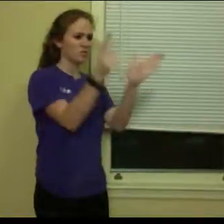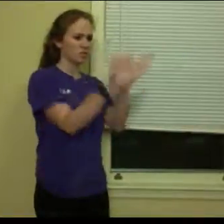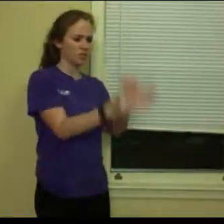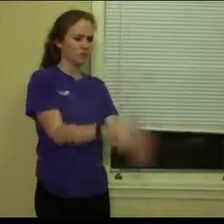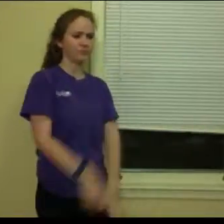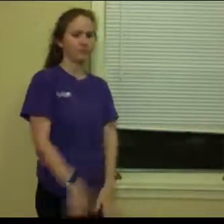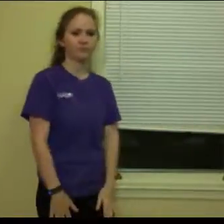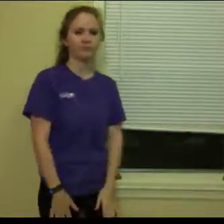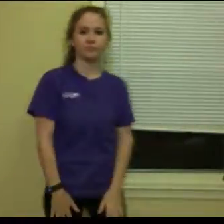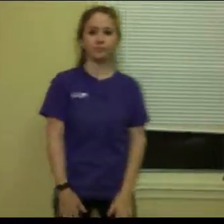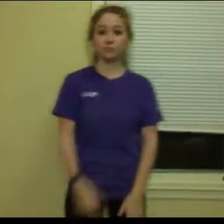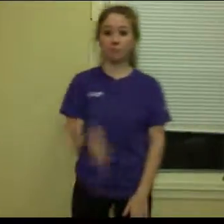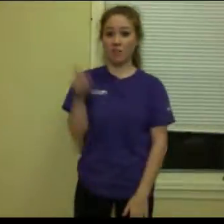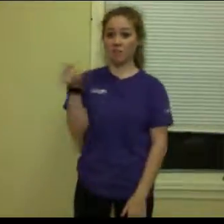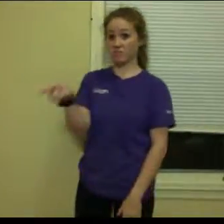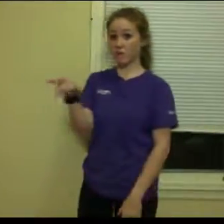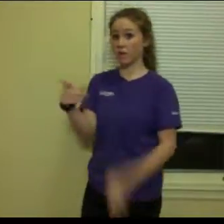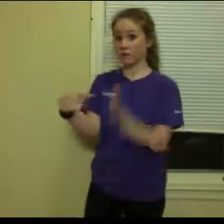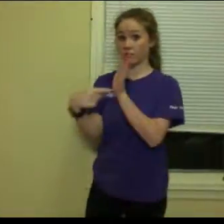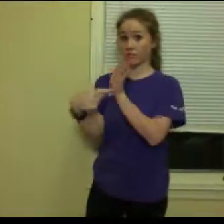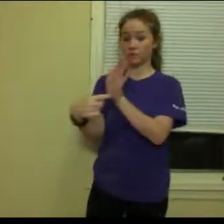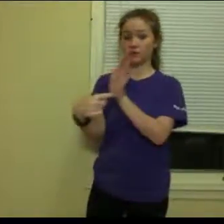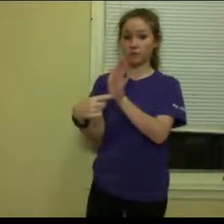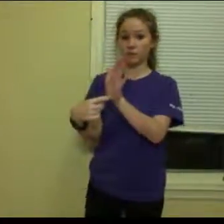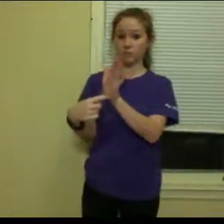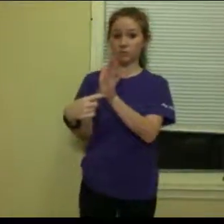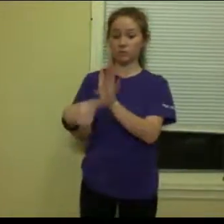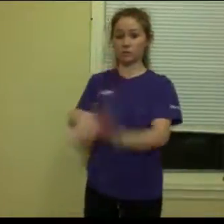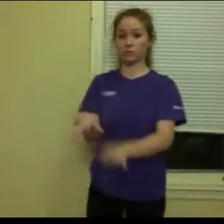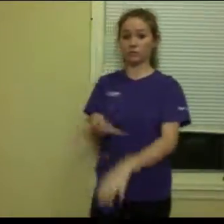saying, we're not going to support that law. That's an